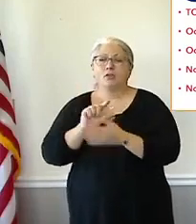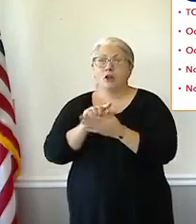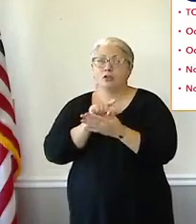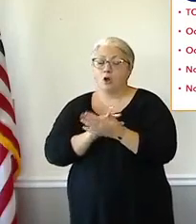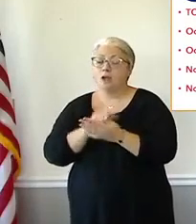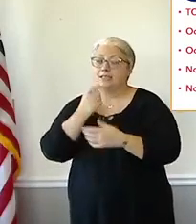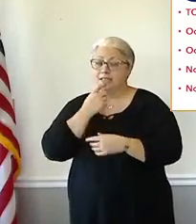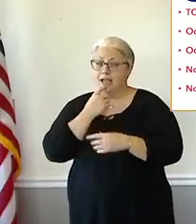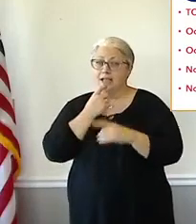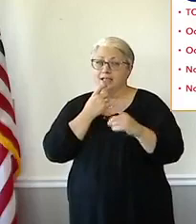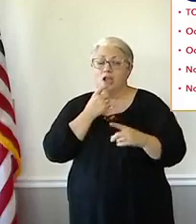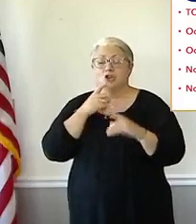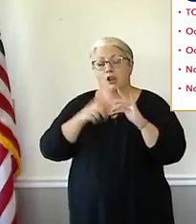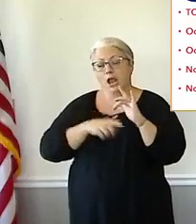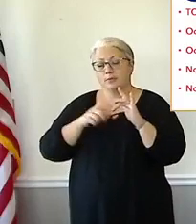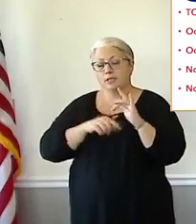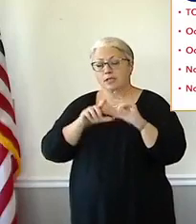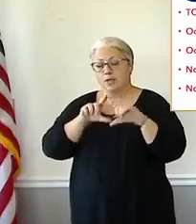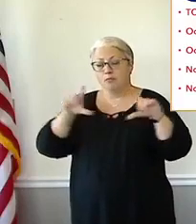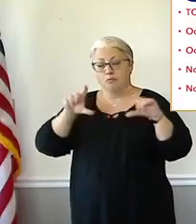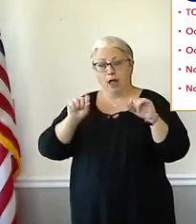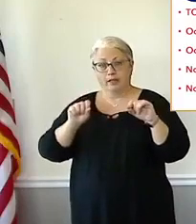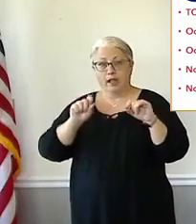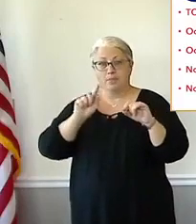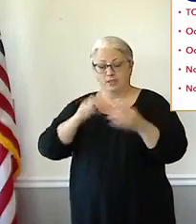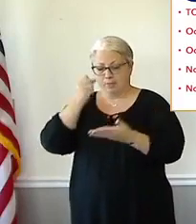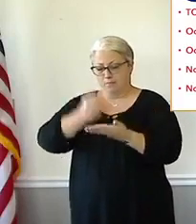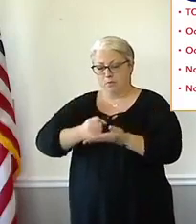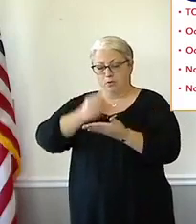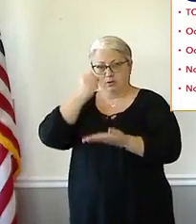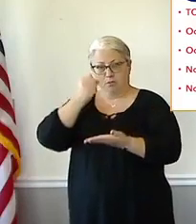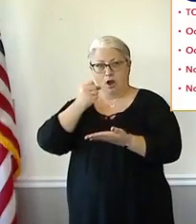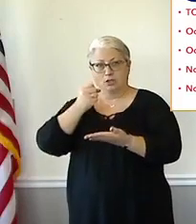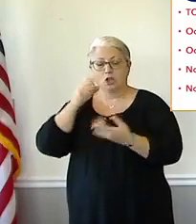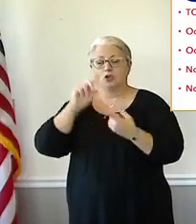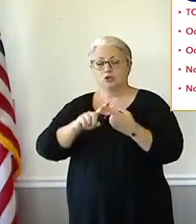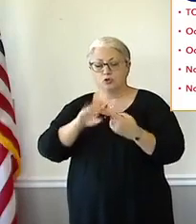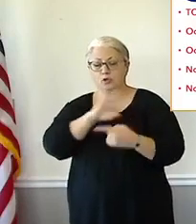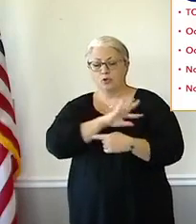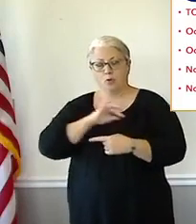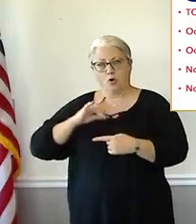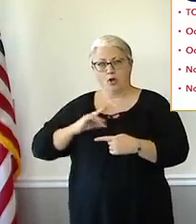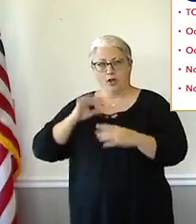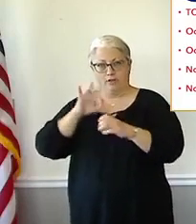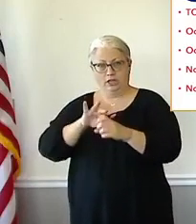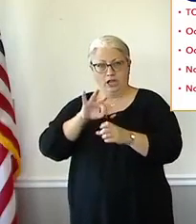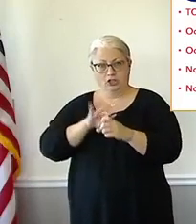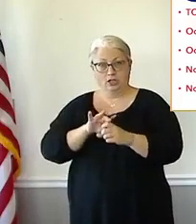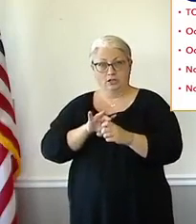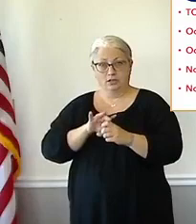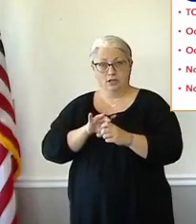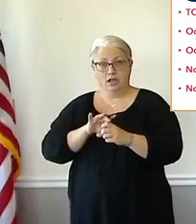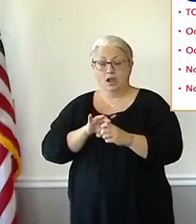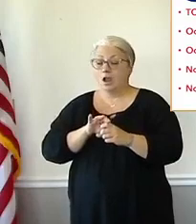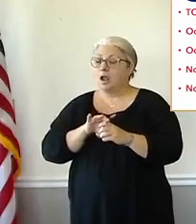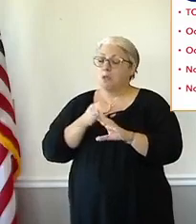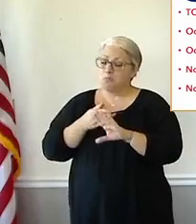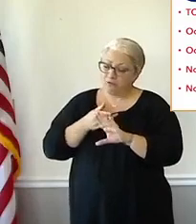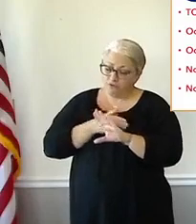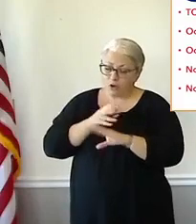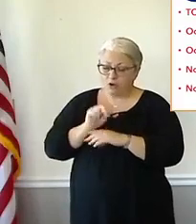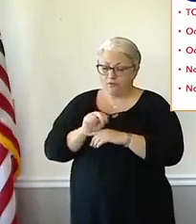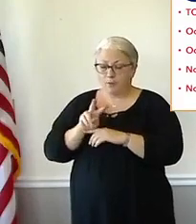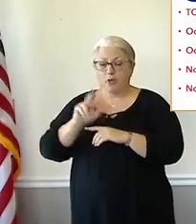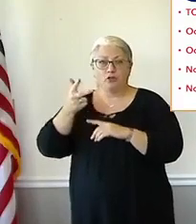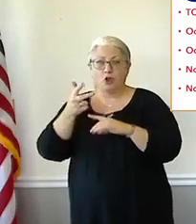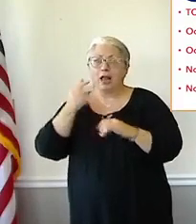your absentee ballot postmarked, meaning mailed, to the Board of Elections no later than November 3rd, or